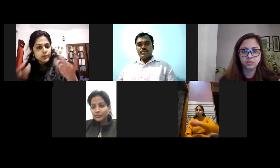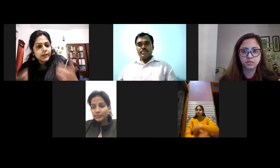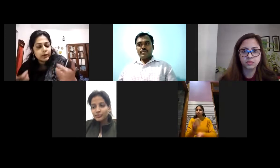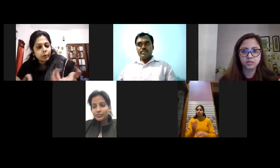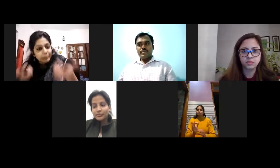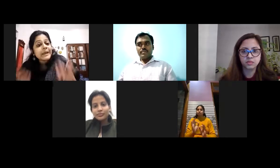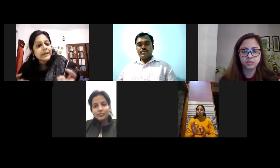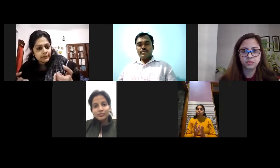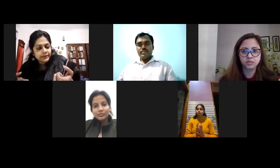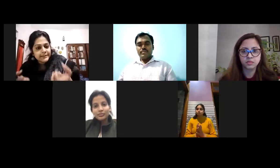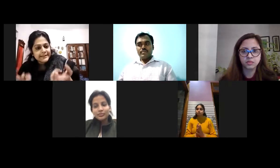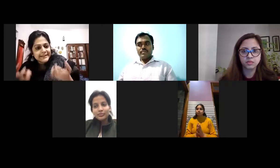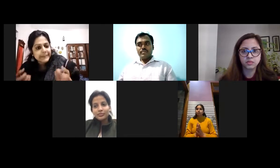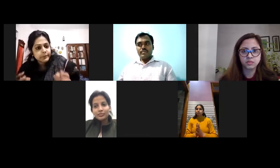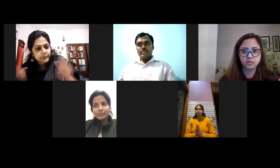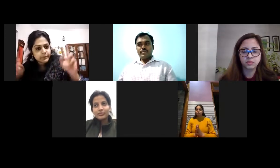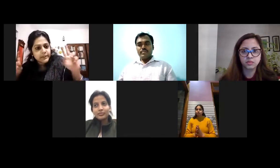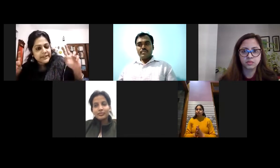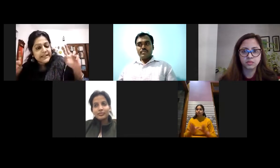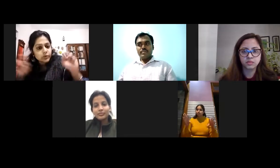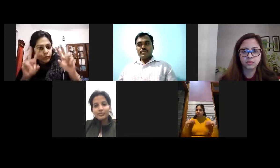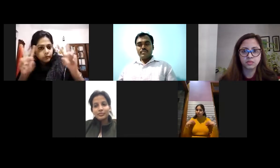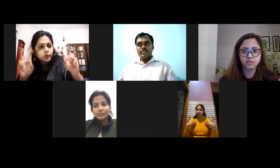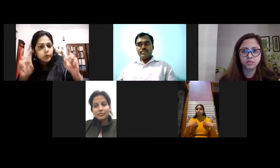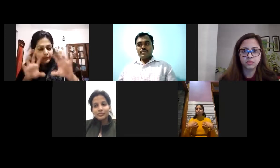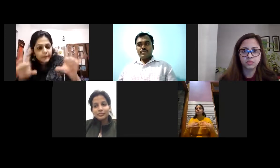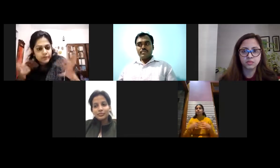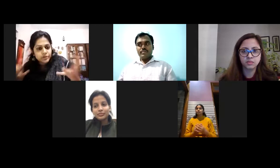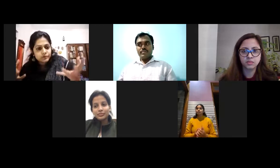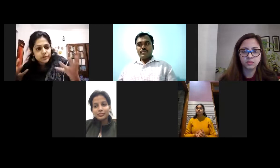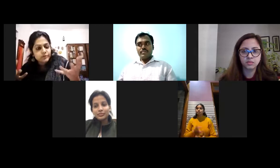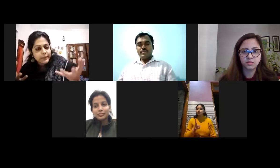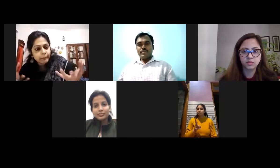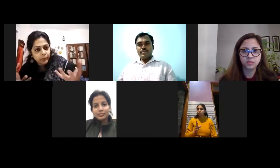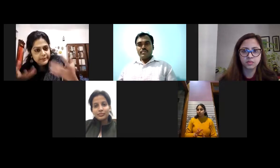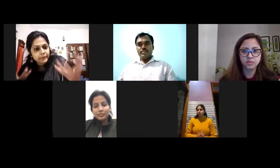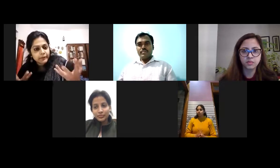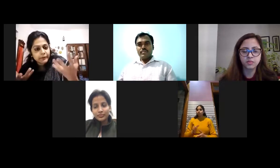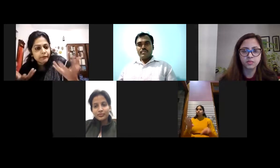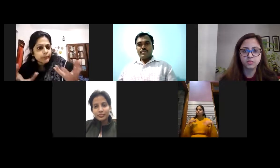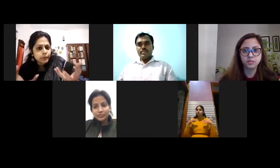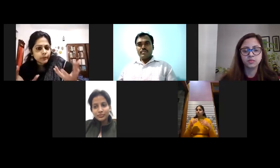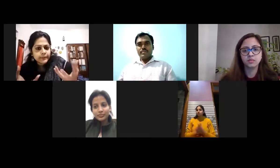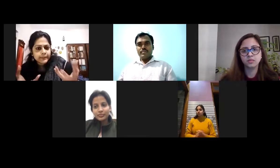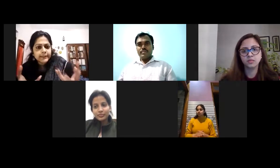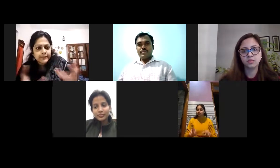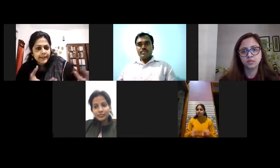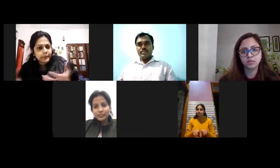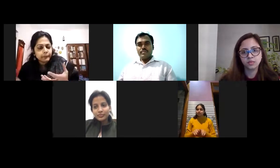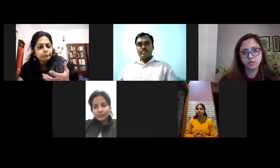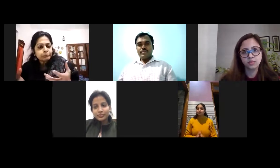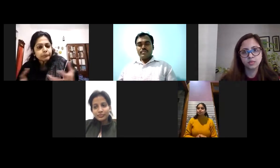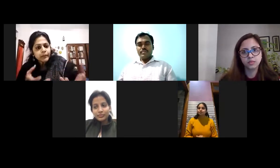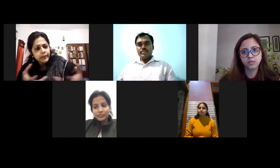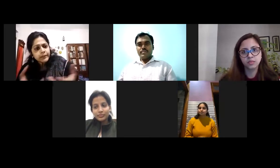into, or make it in that sense acceptable within the sense of the normal, right? Which is very important, a very important thing that is